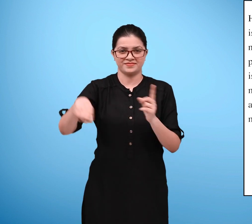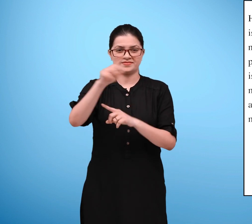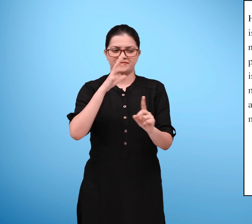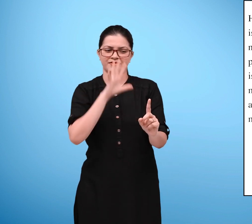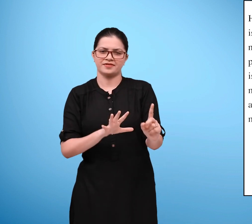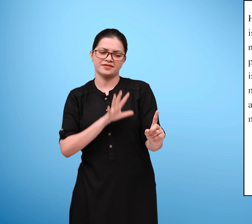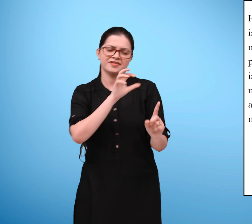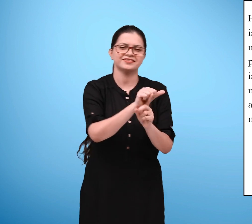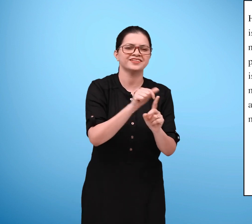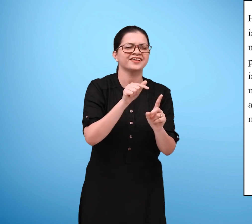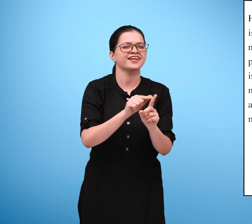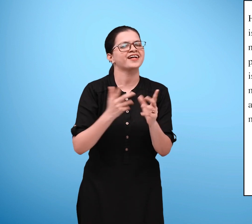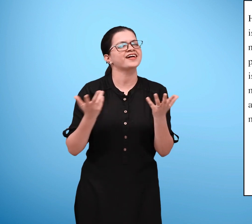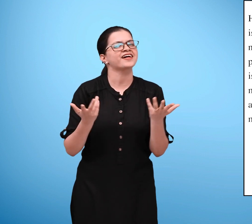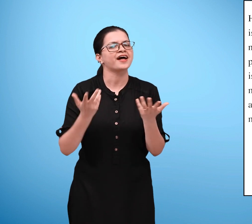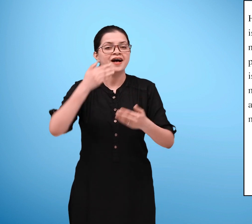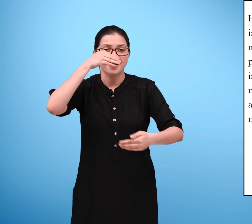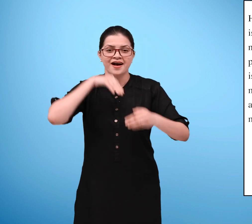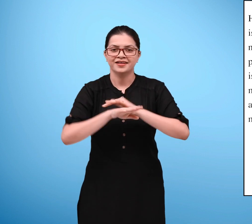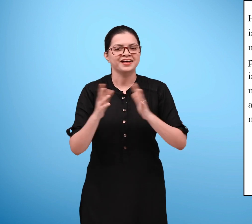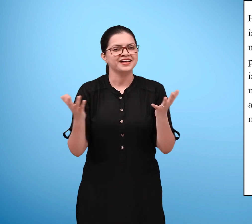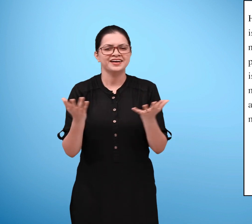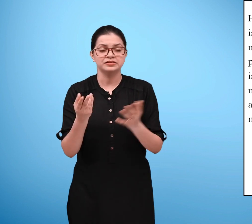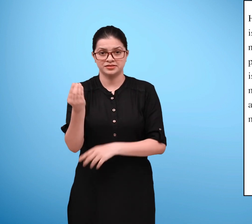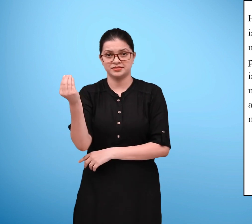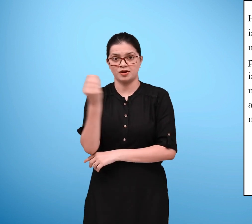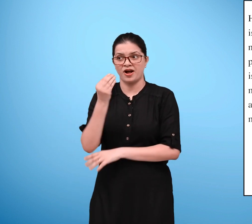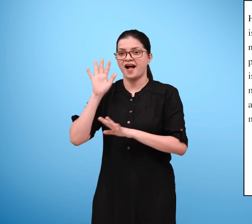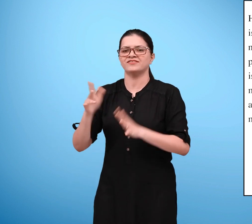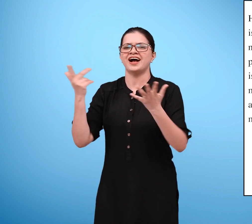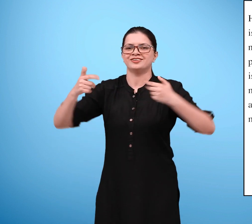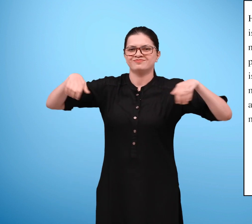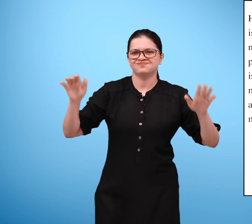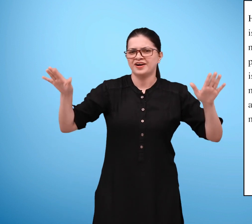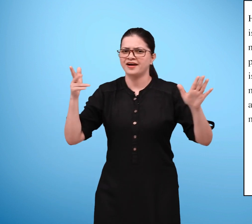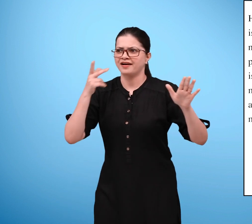You might have noticed that the bird is not at the same place after some time.